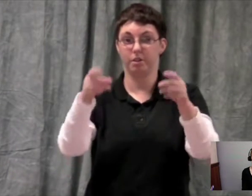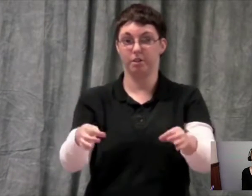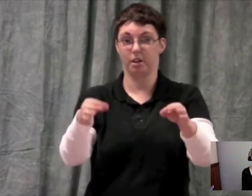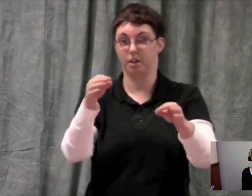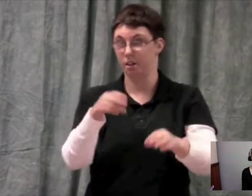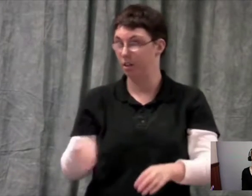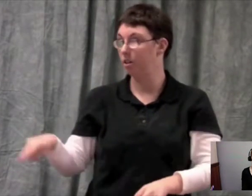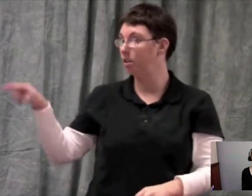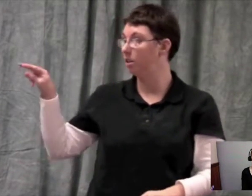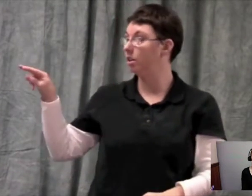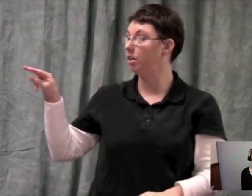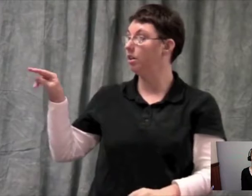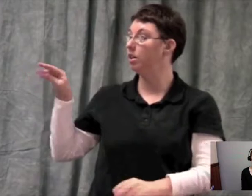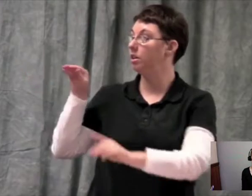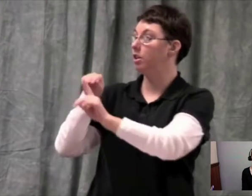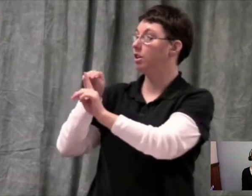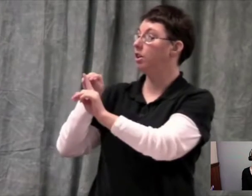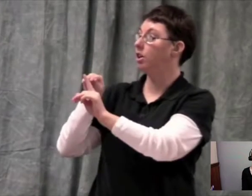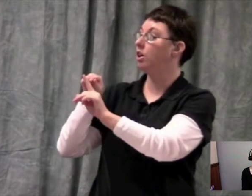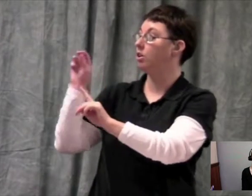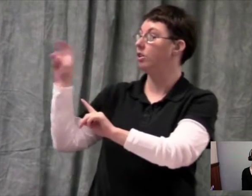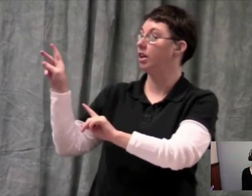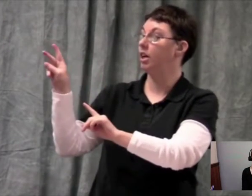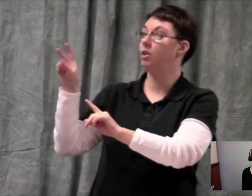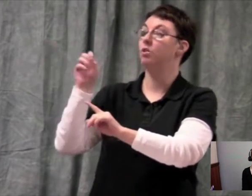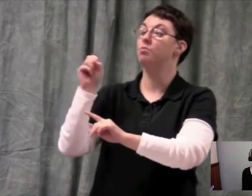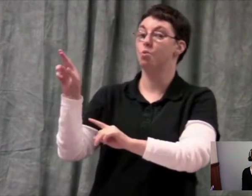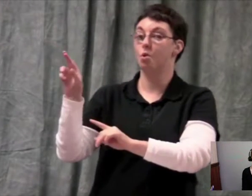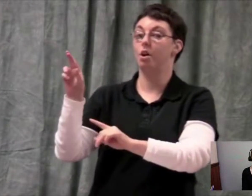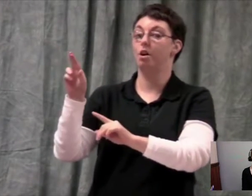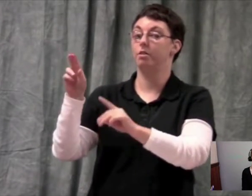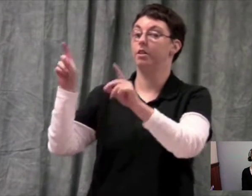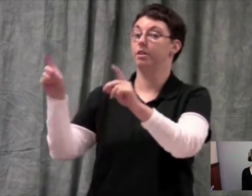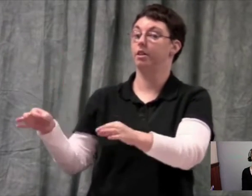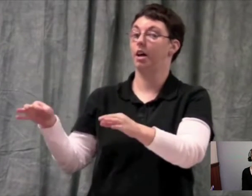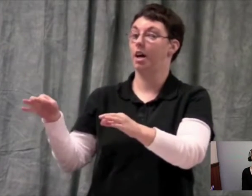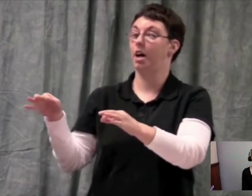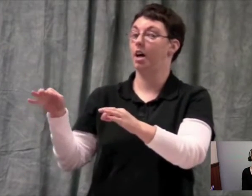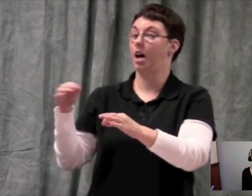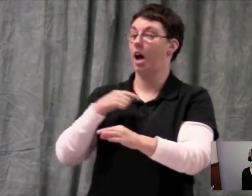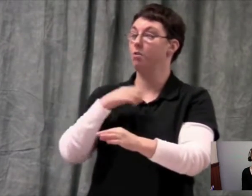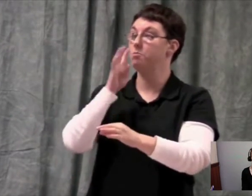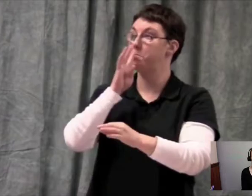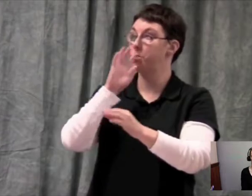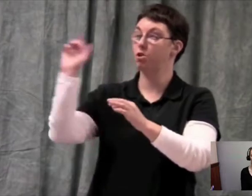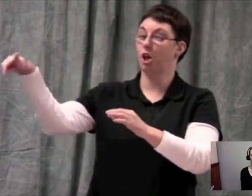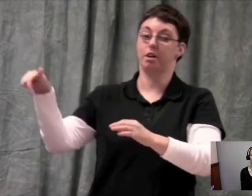decision to say if they want to go ahead with the conversation or if they would like to talk to you